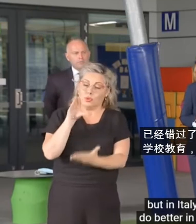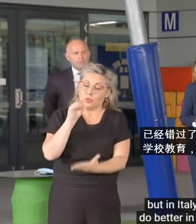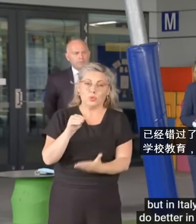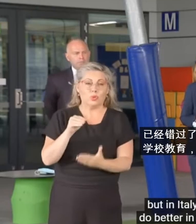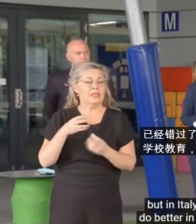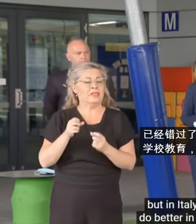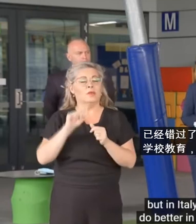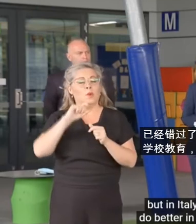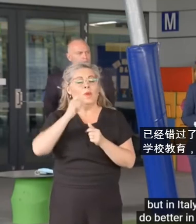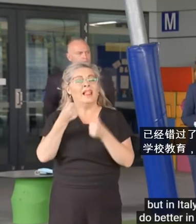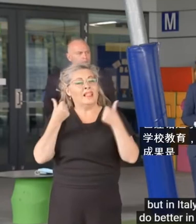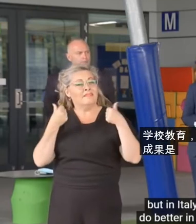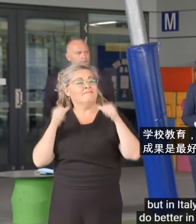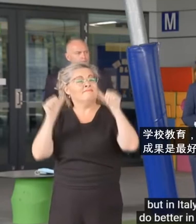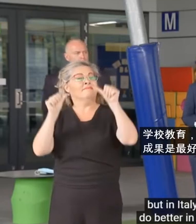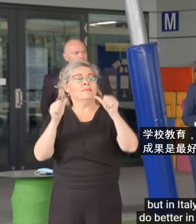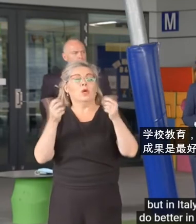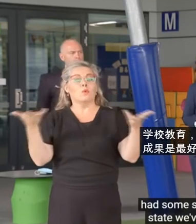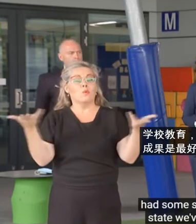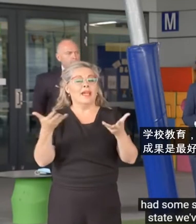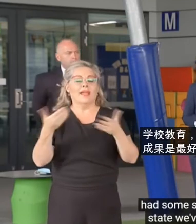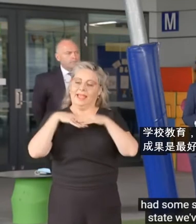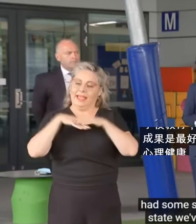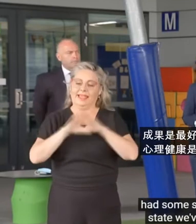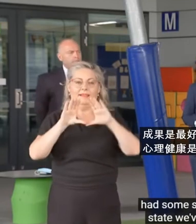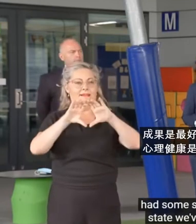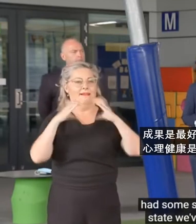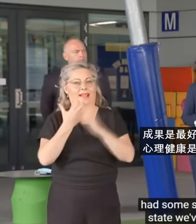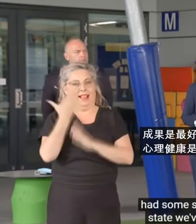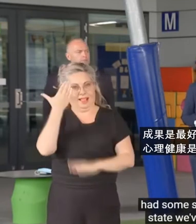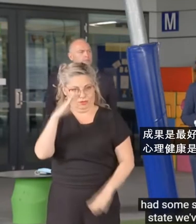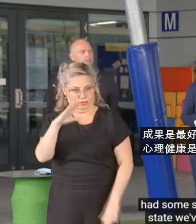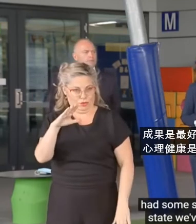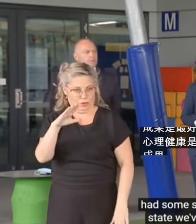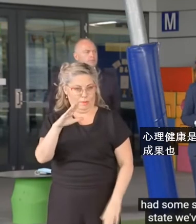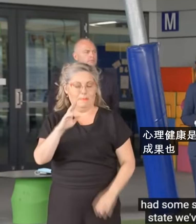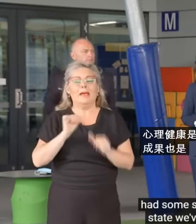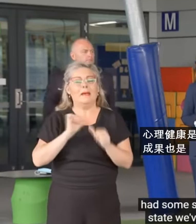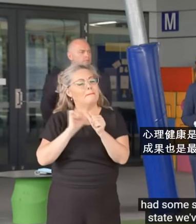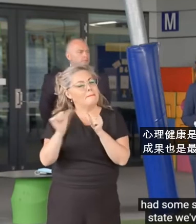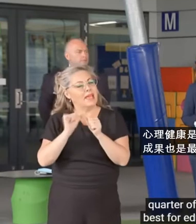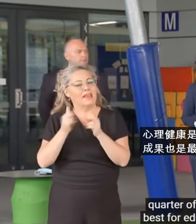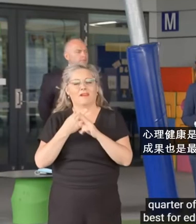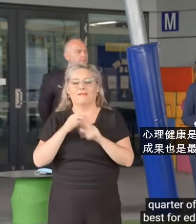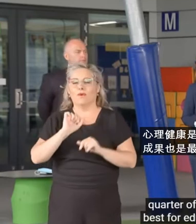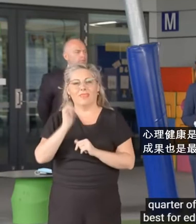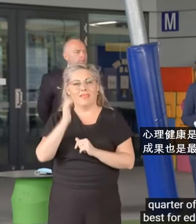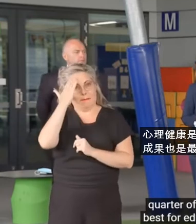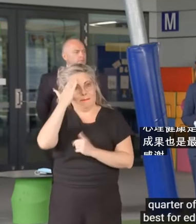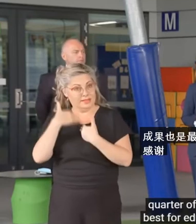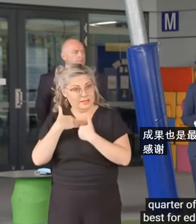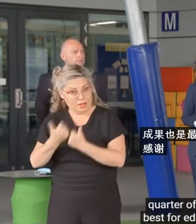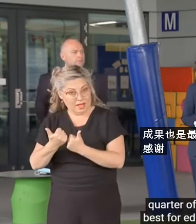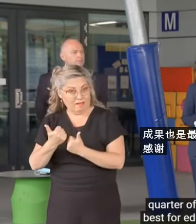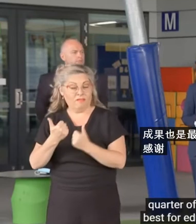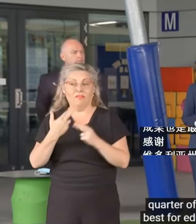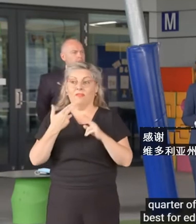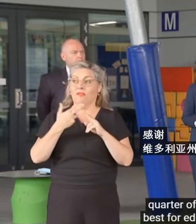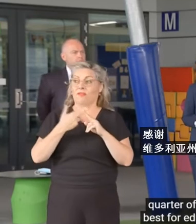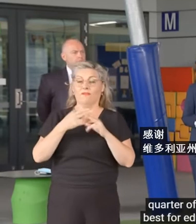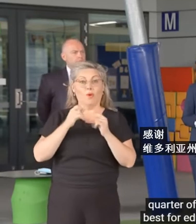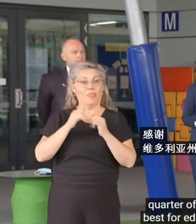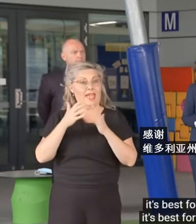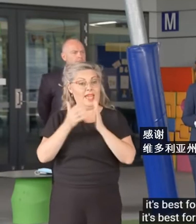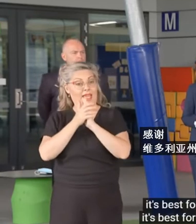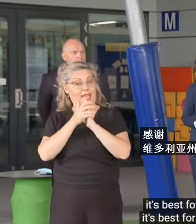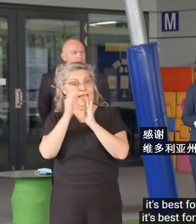schooling. It's best for educational outcomes, it's best for mental health, and it's best for social outcomes as well. Particularly want to thank